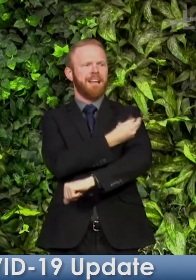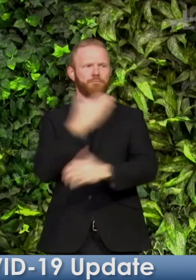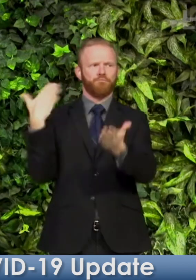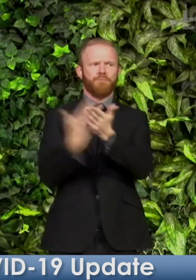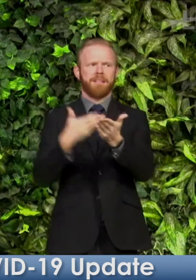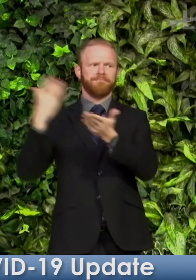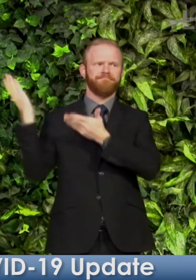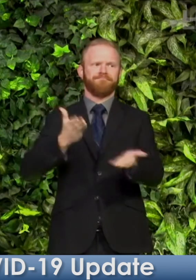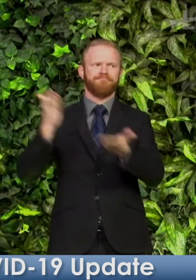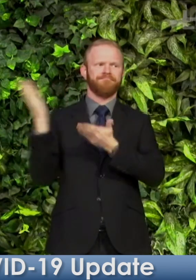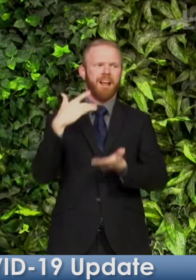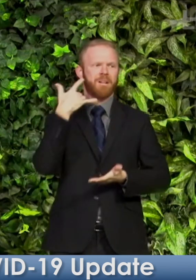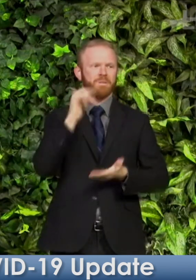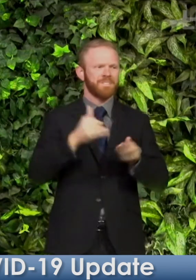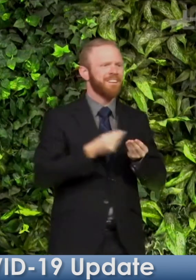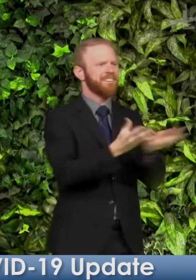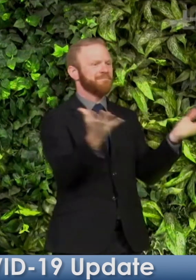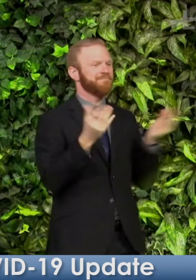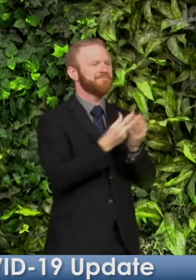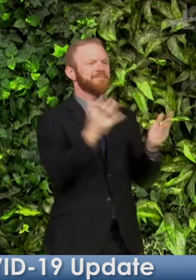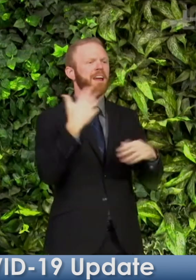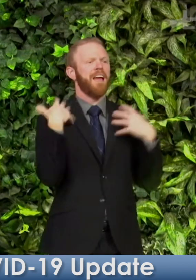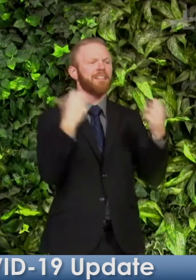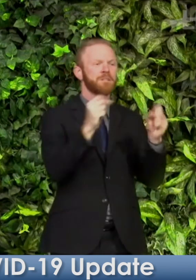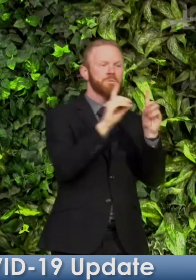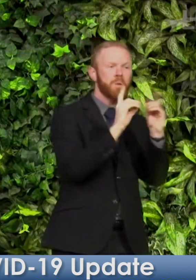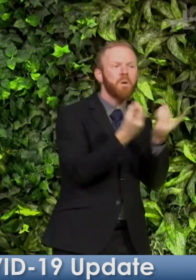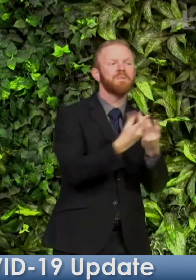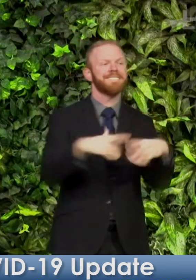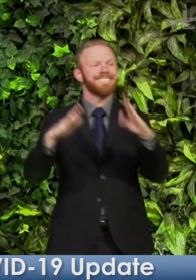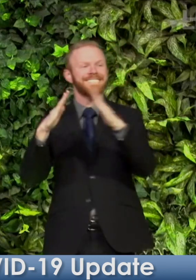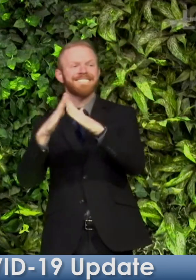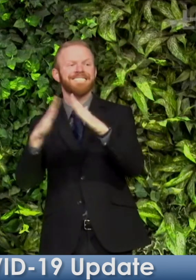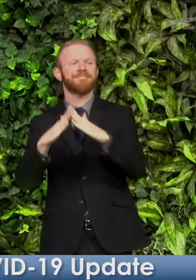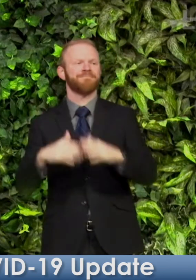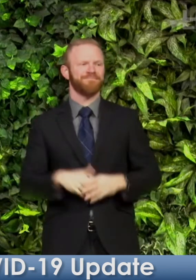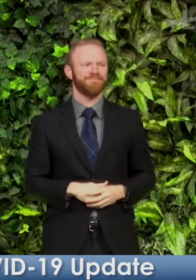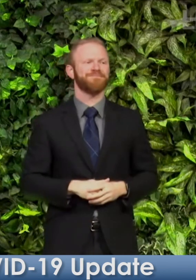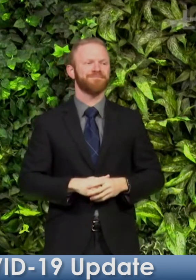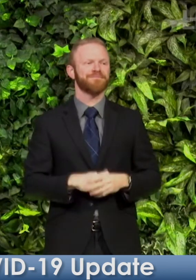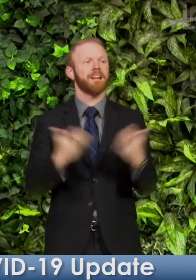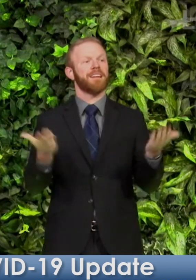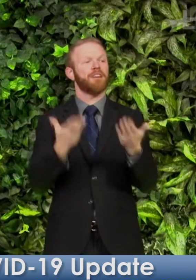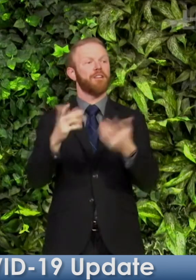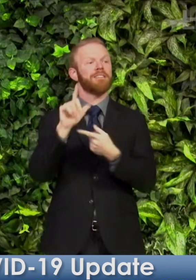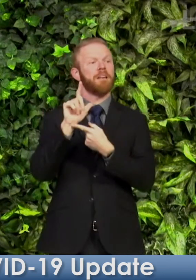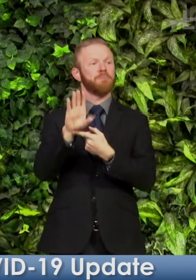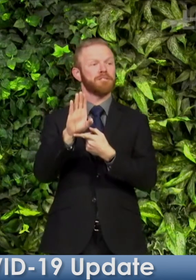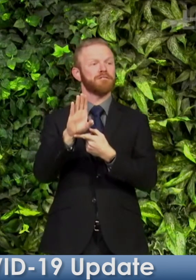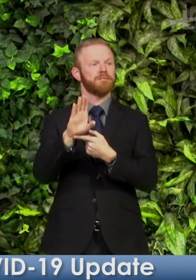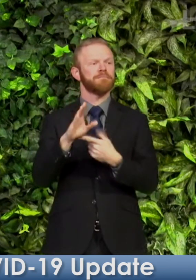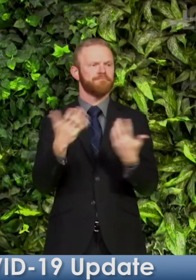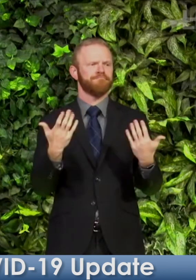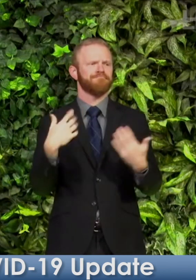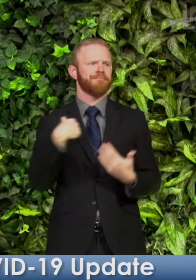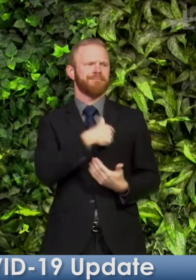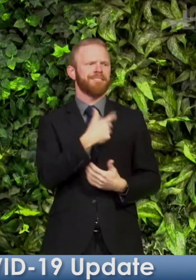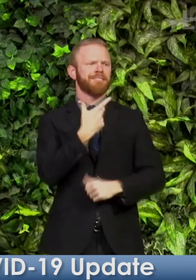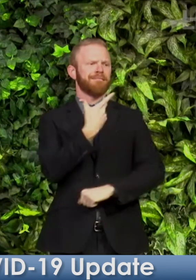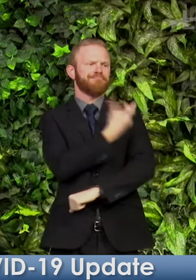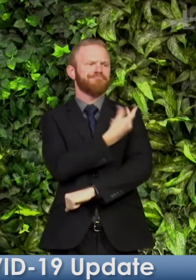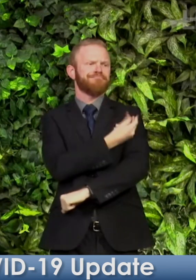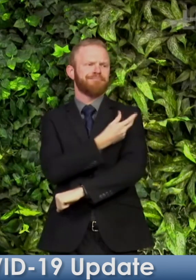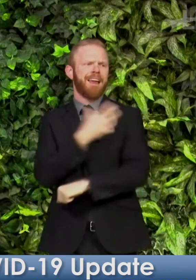into cities. Now here in Long Beach, we, of course, have vaccinated our healthcare workers, 100% of our